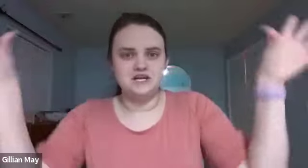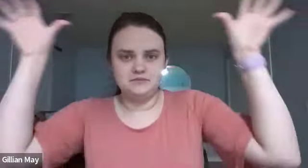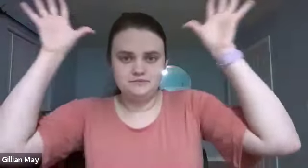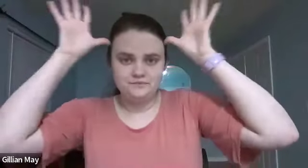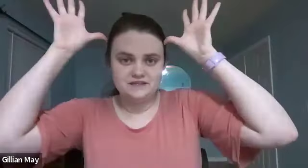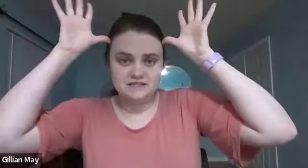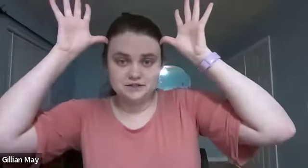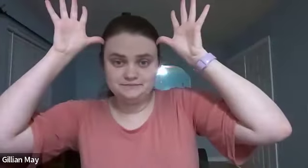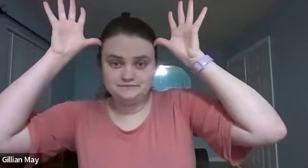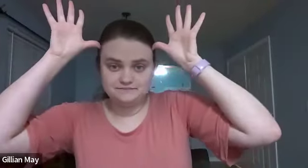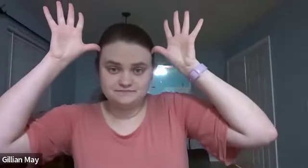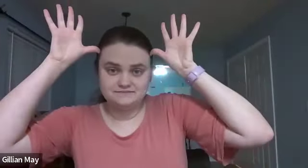hand deer.